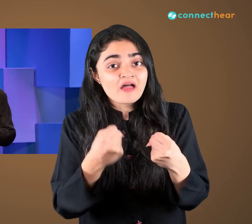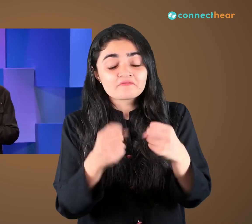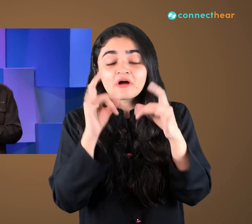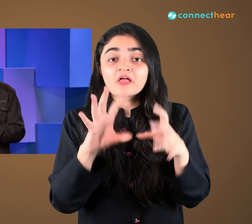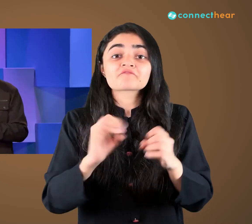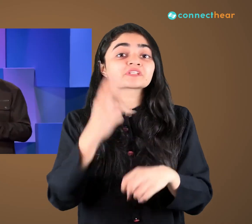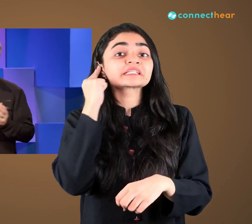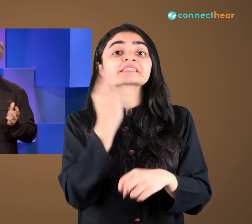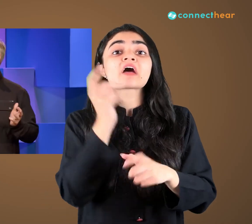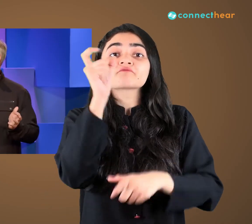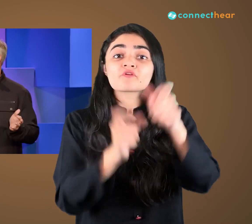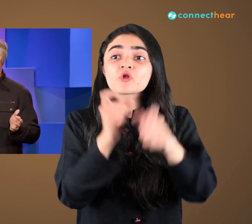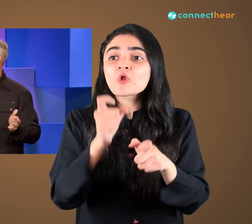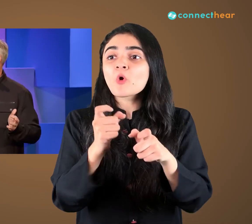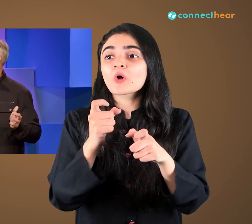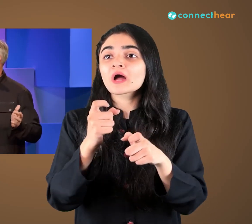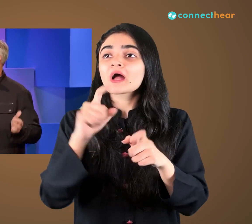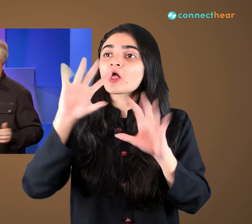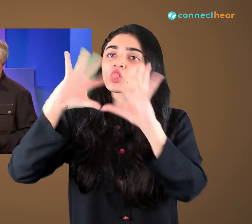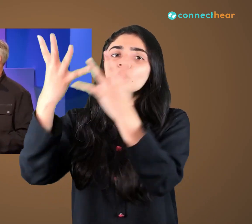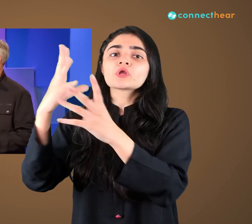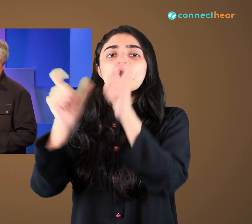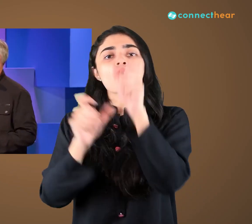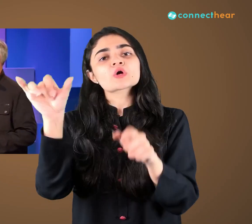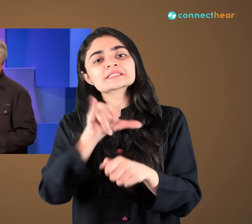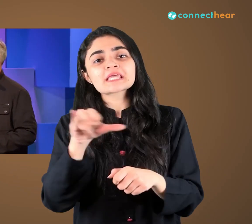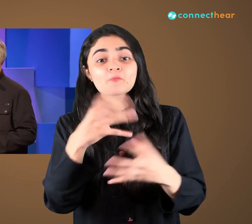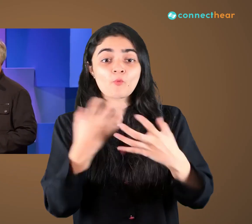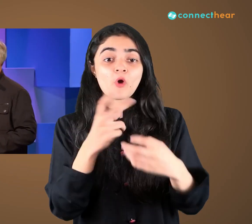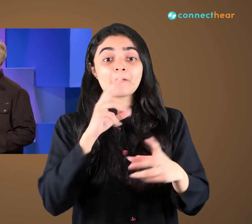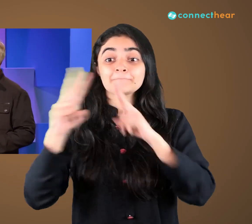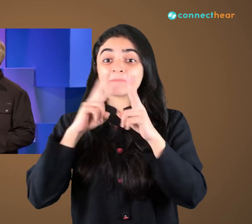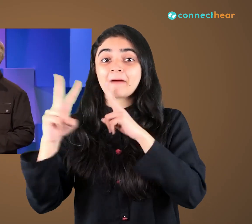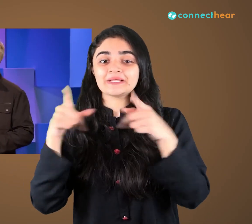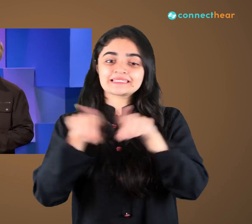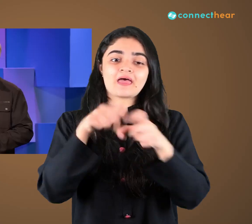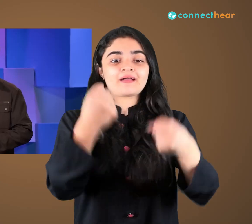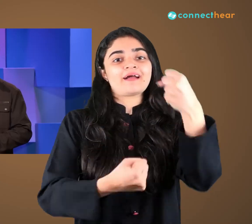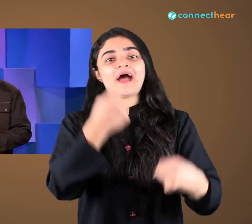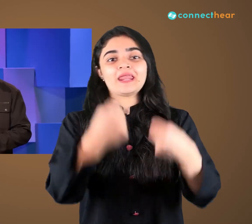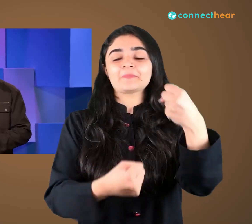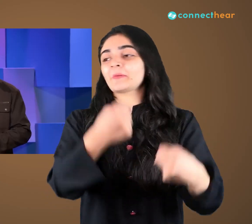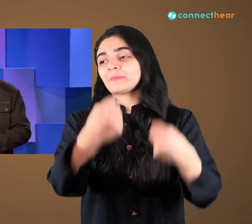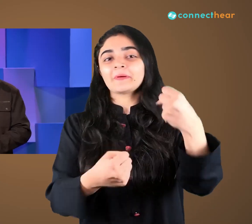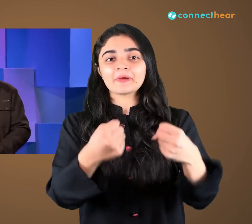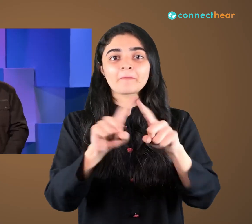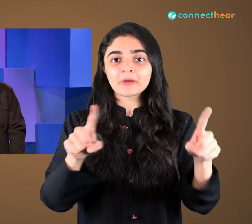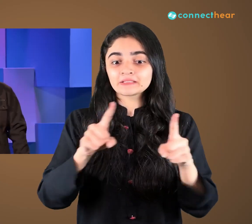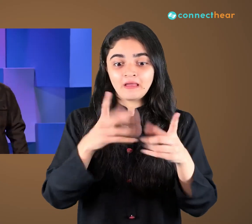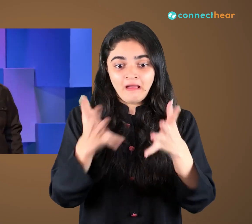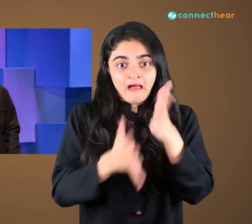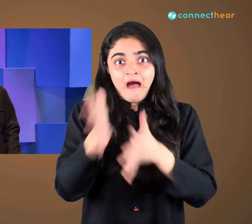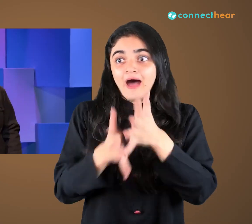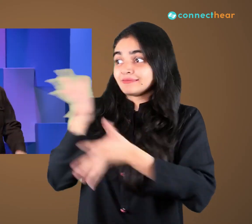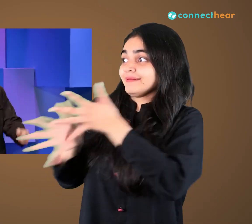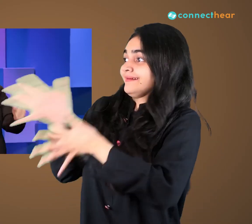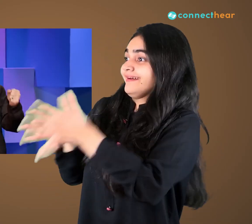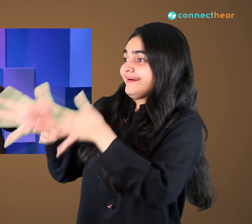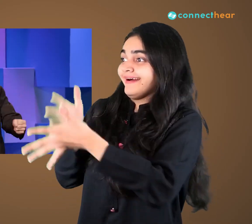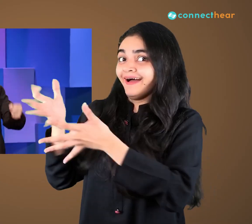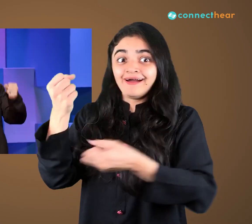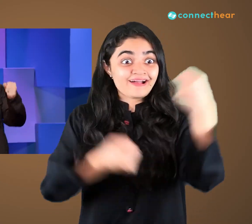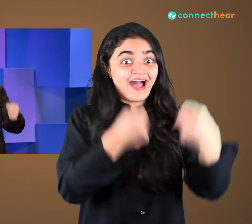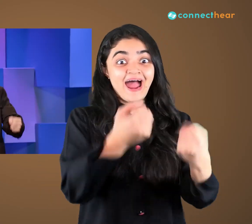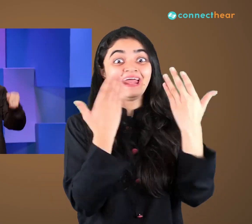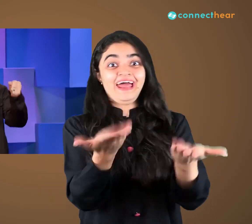drive. Because deaf people are like everybody else on the planet. They like to talk while they drive. Yeah. They talk with